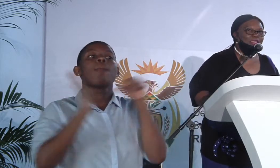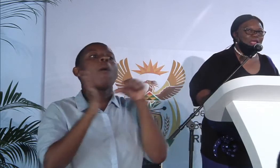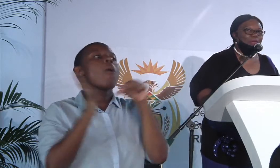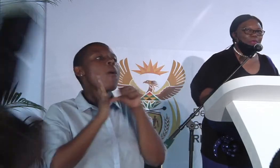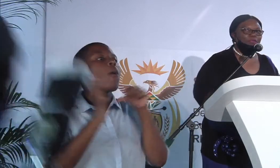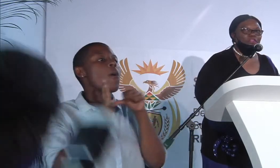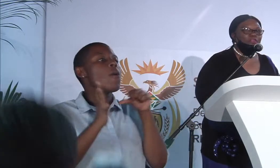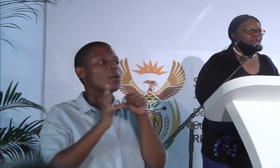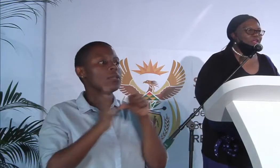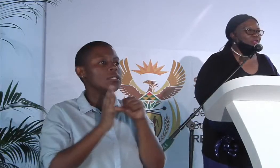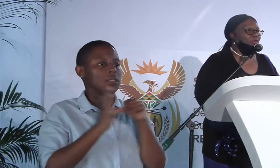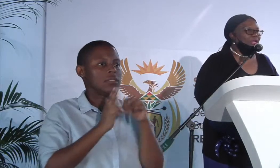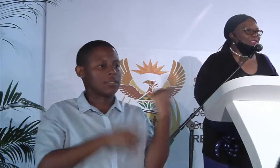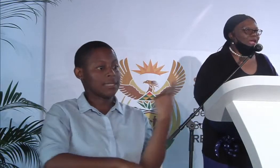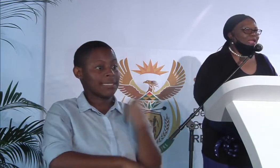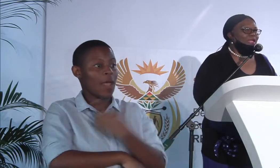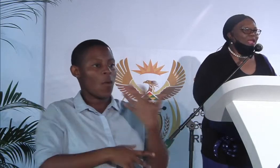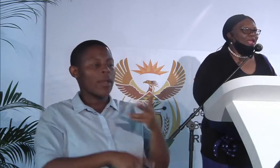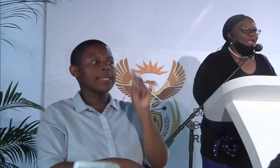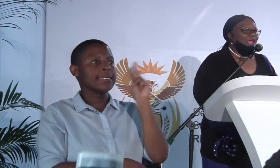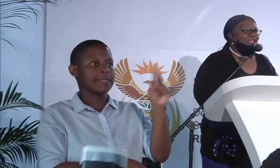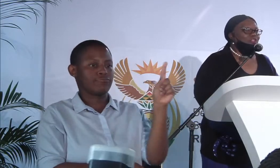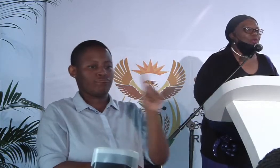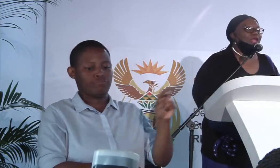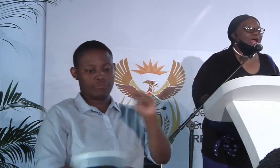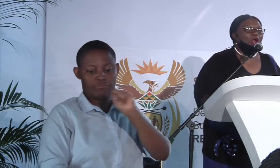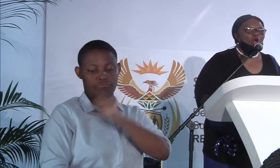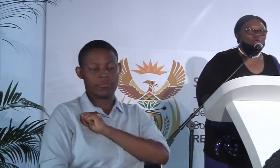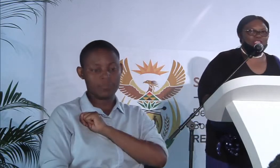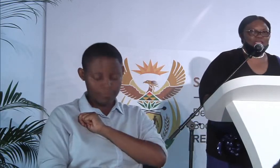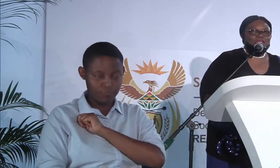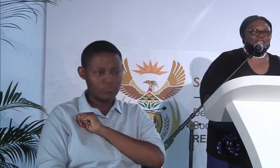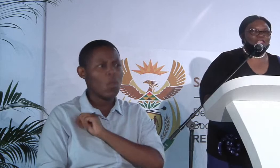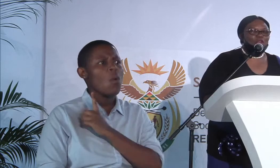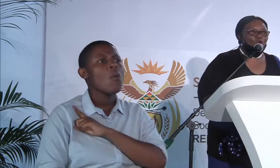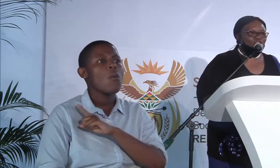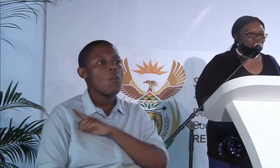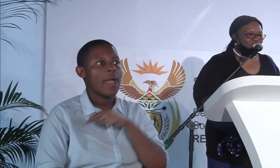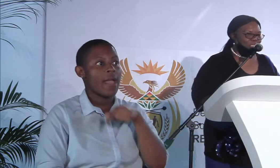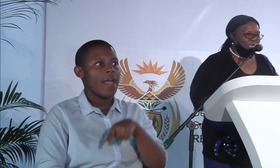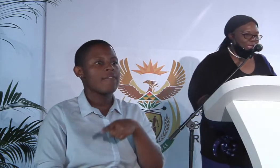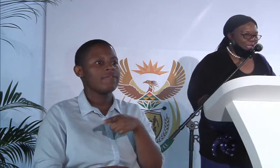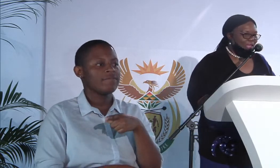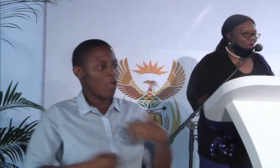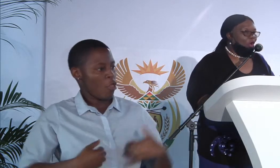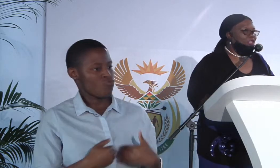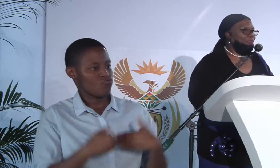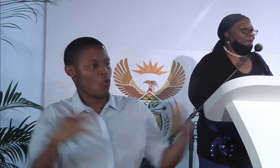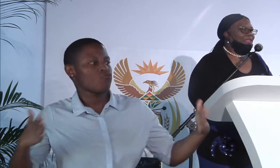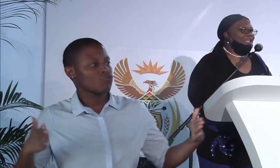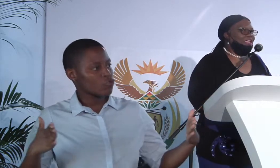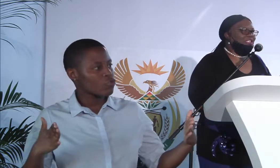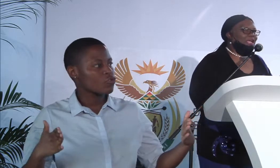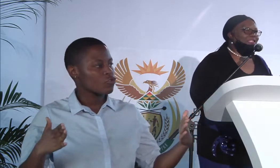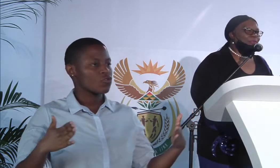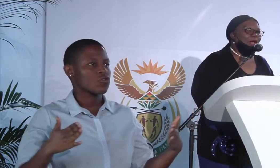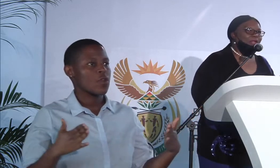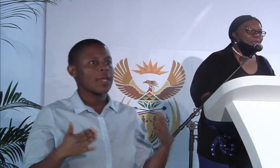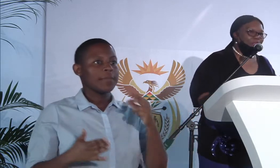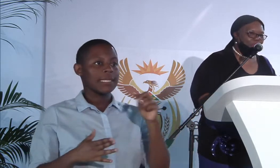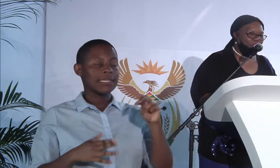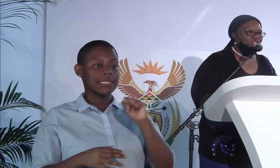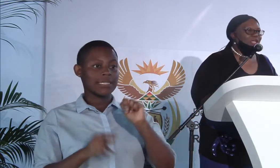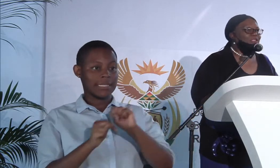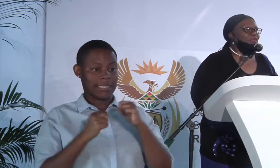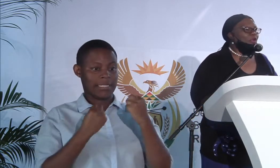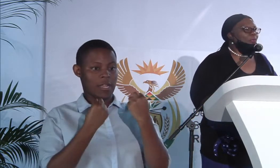in the province of Kwa-Zulu Natal as we are hosting this launch. The launch by the National Department